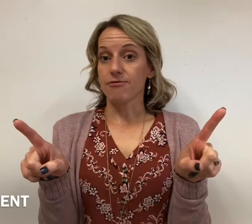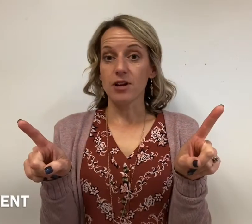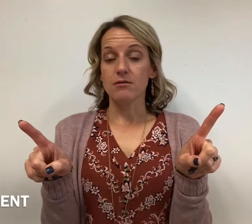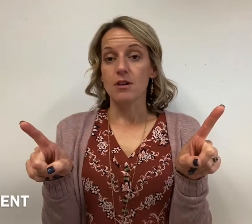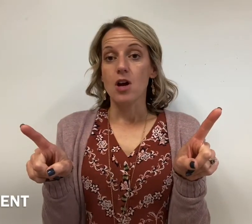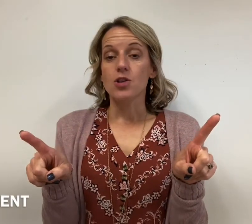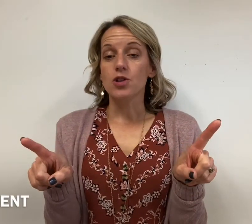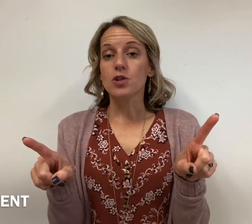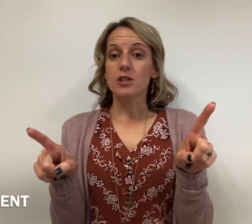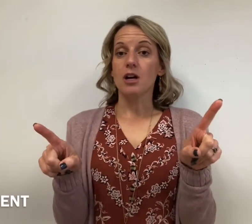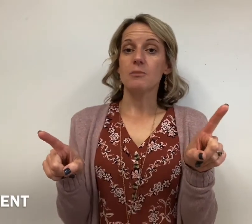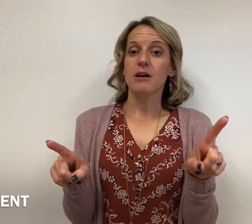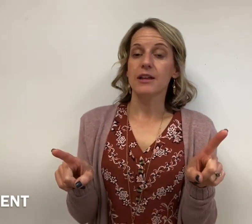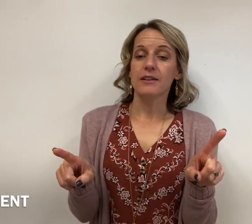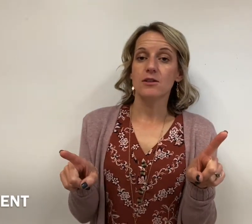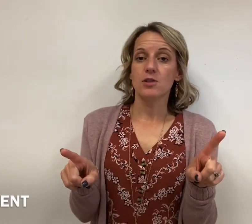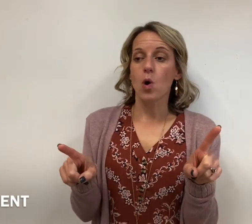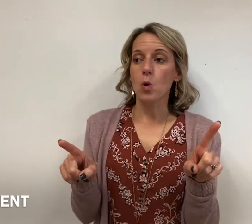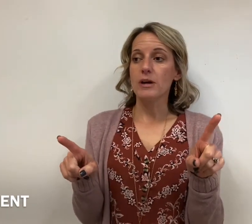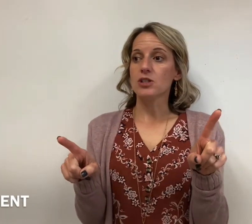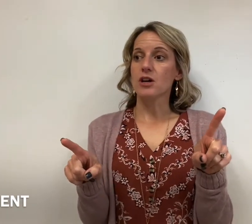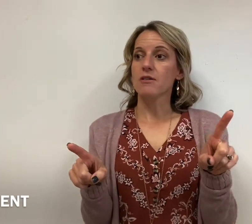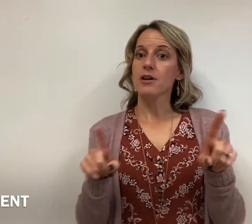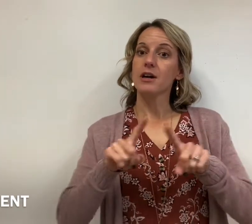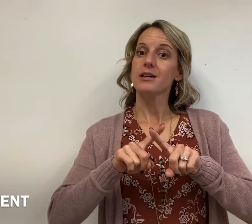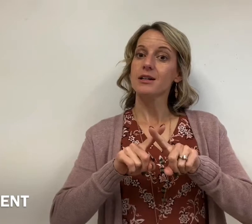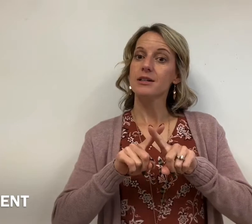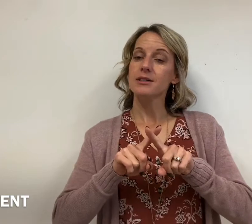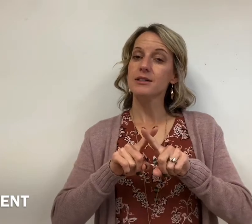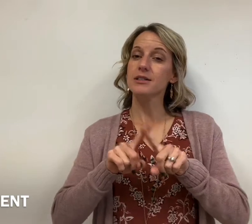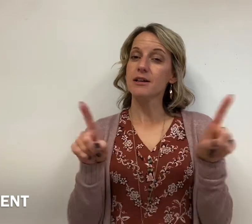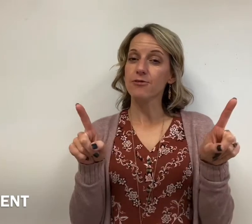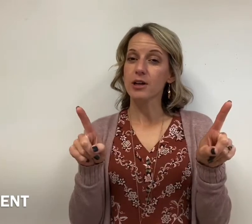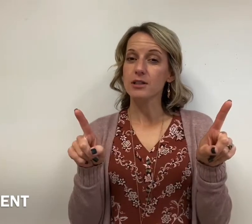Different, so you can talk about like there's a whole bunch of different